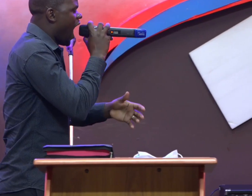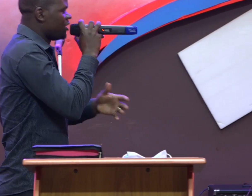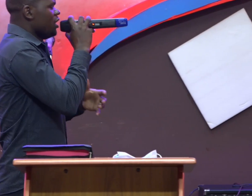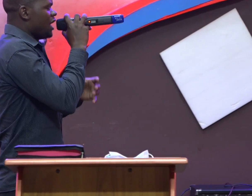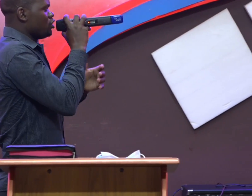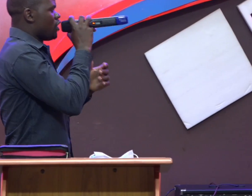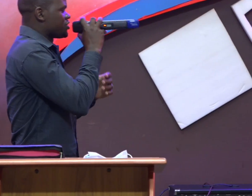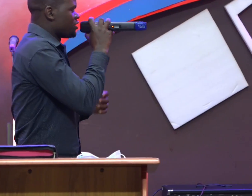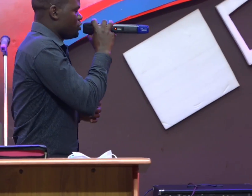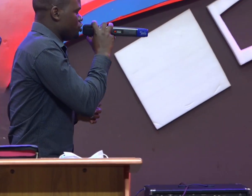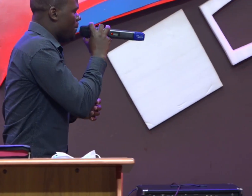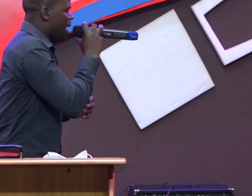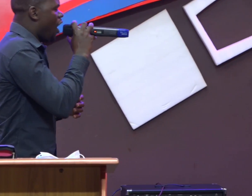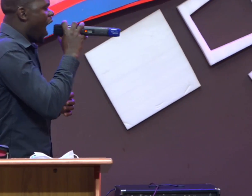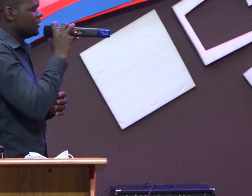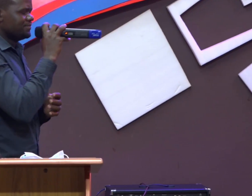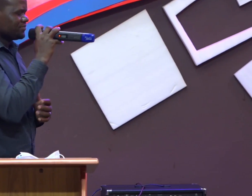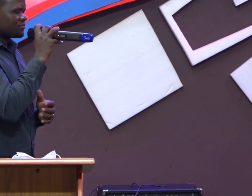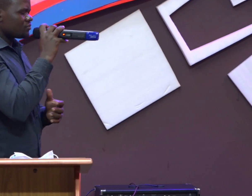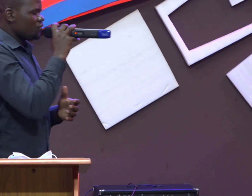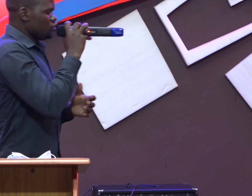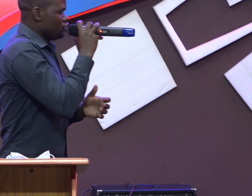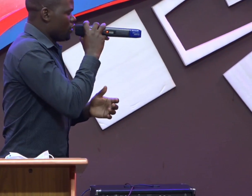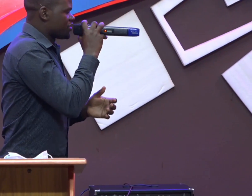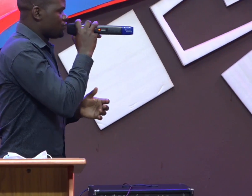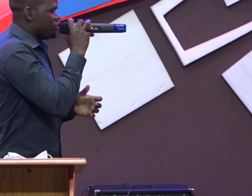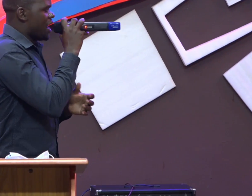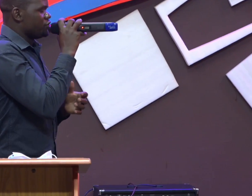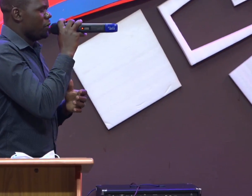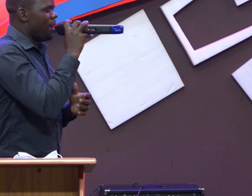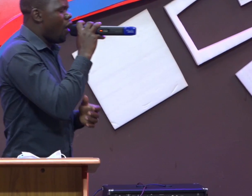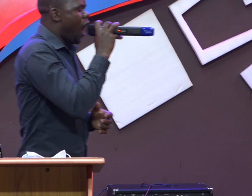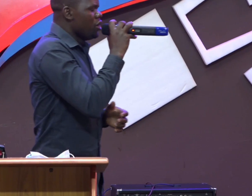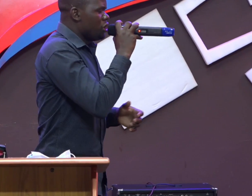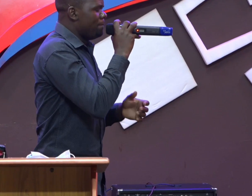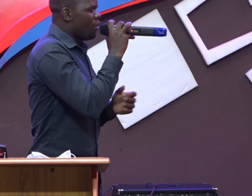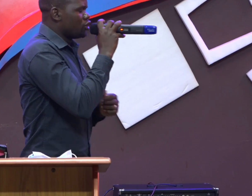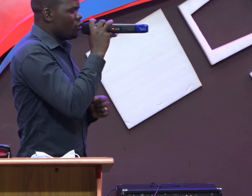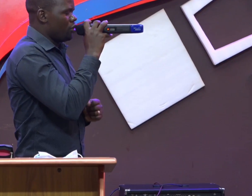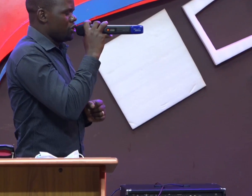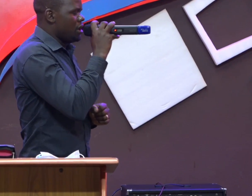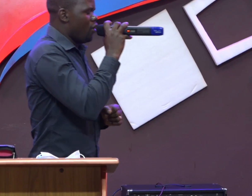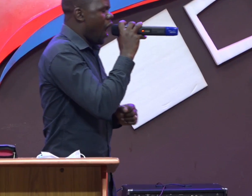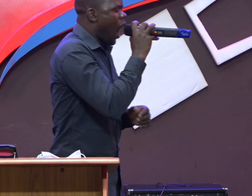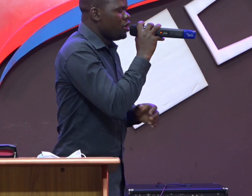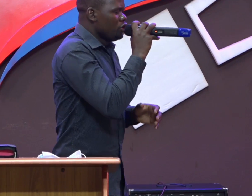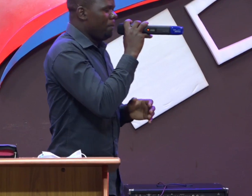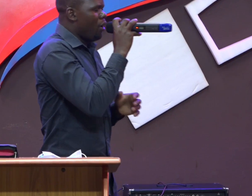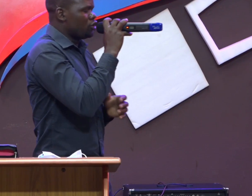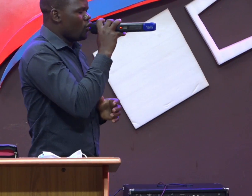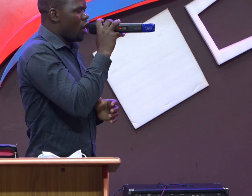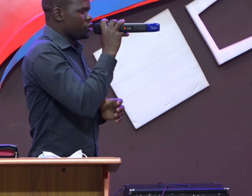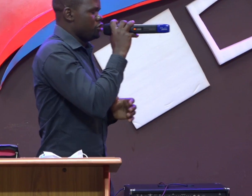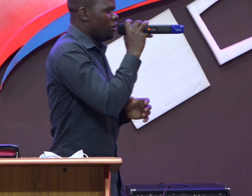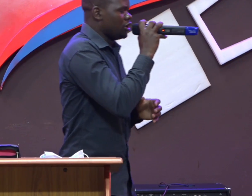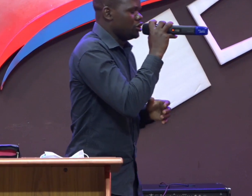lousiness in the earth, that you dress us with your power. You dress us with that new power, the power to read the word, the